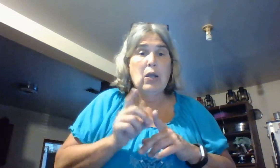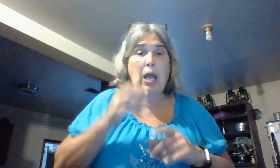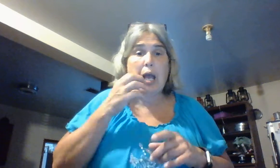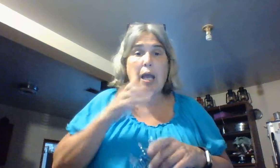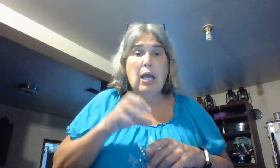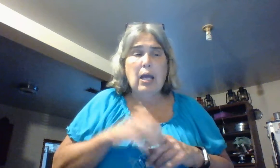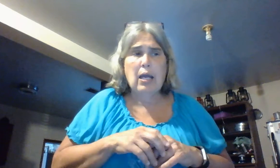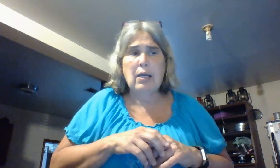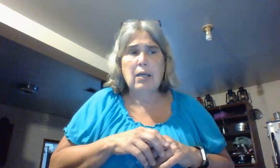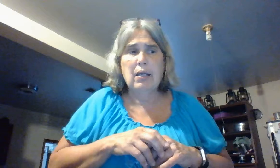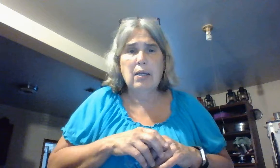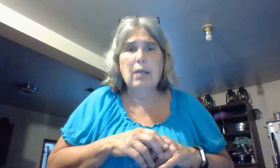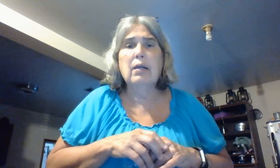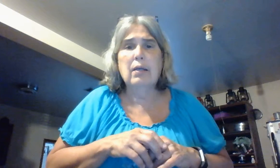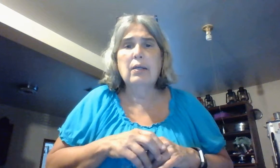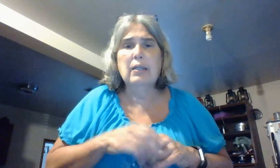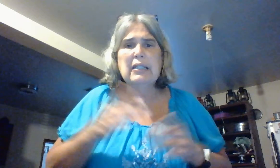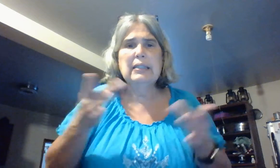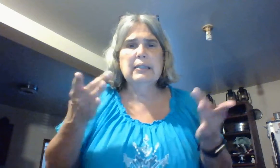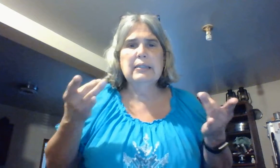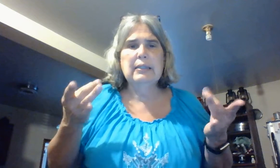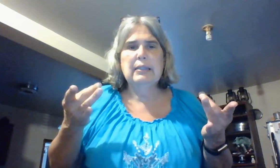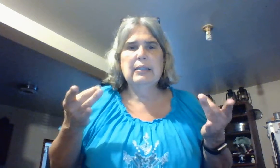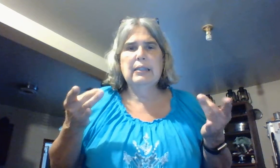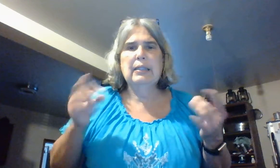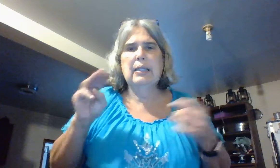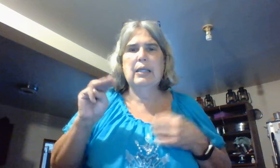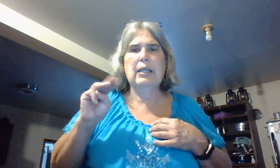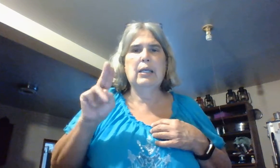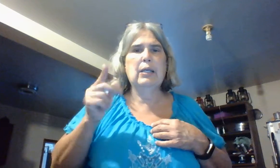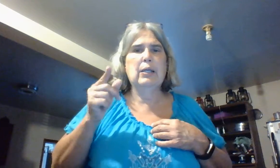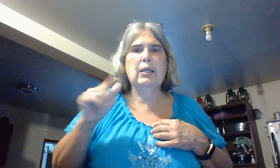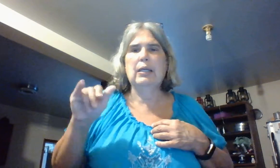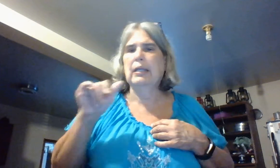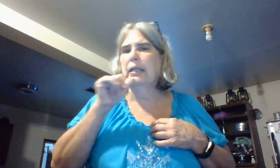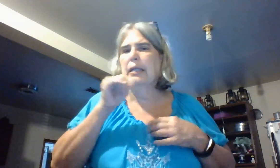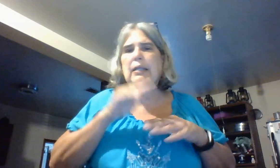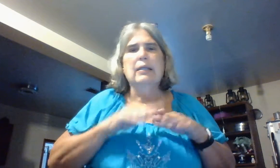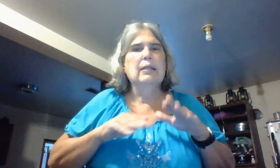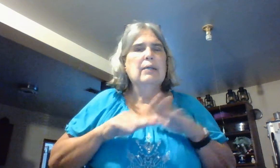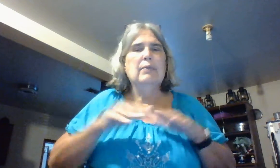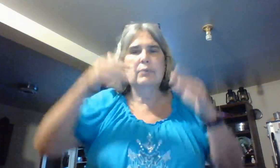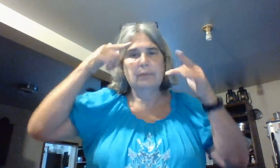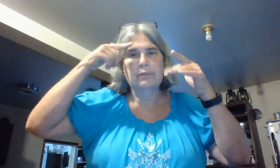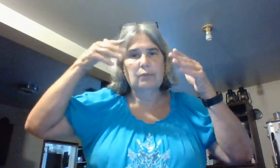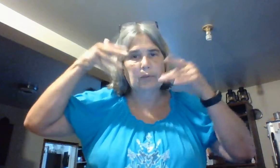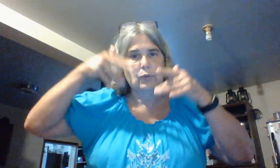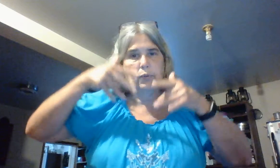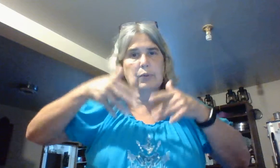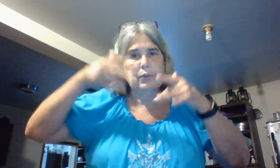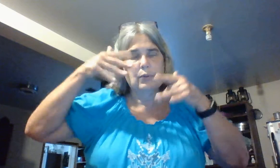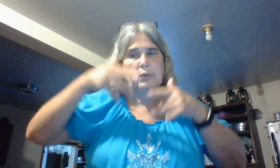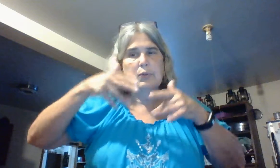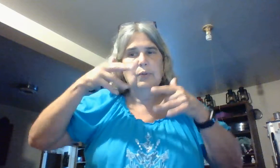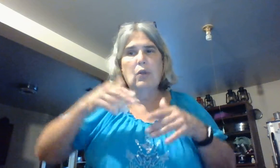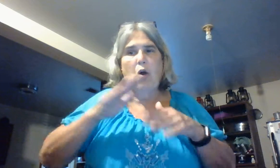Okay. It's sticky, muggy, it's not very comfortable. You sweat usually a lot more easily on humid days. There's